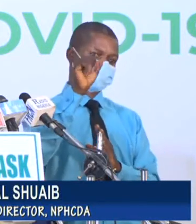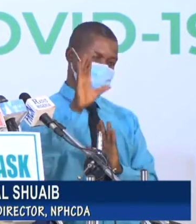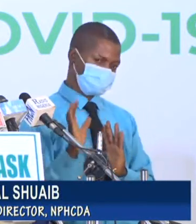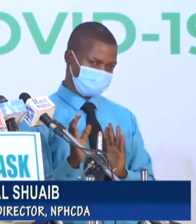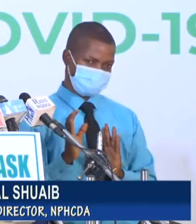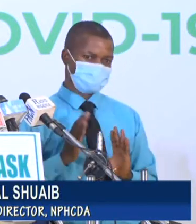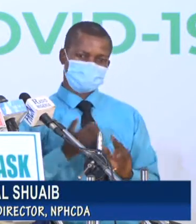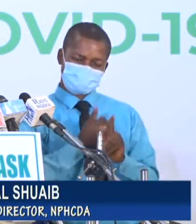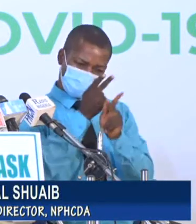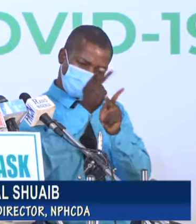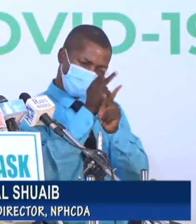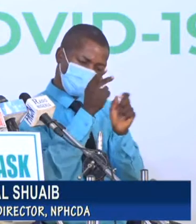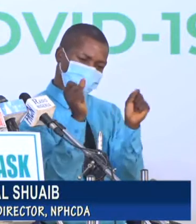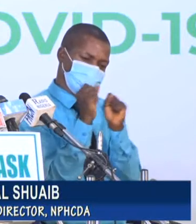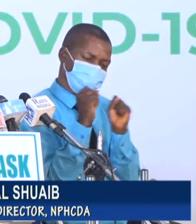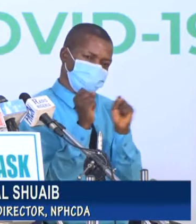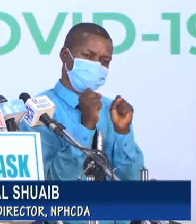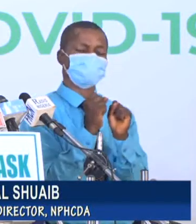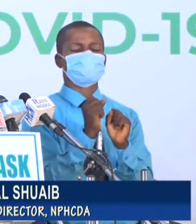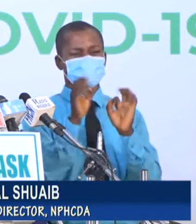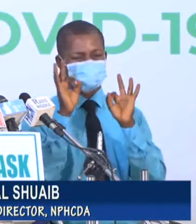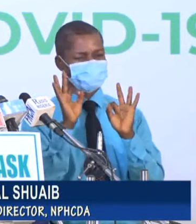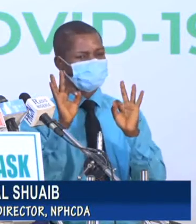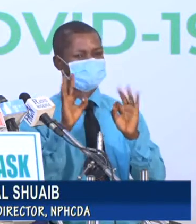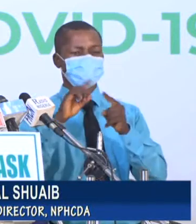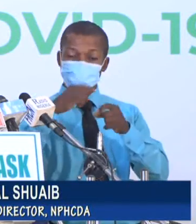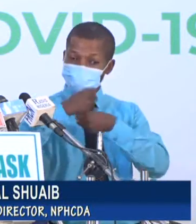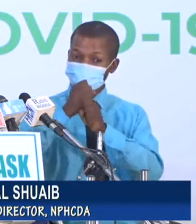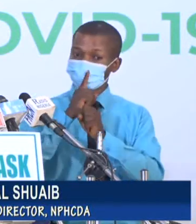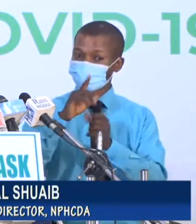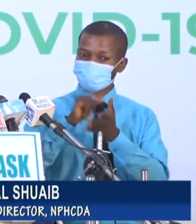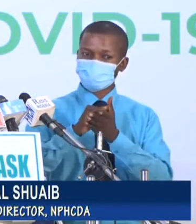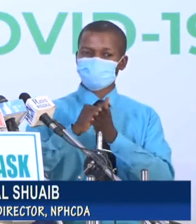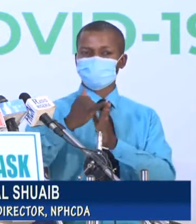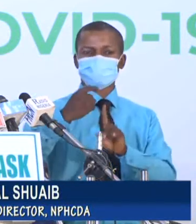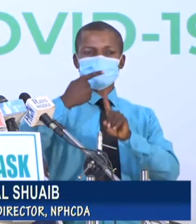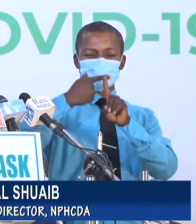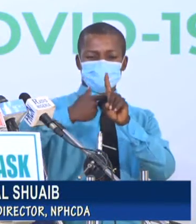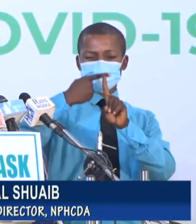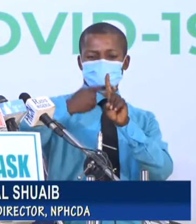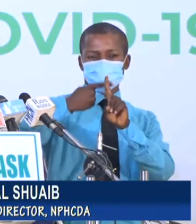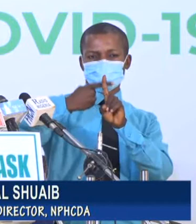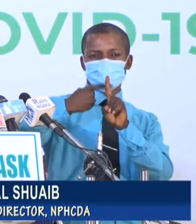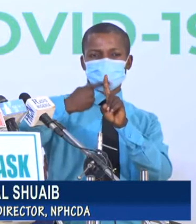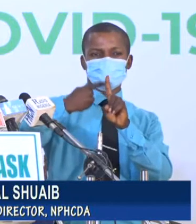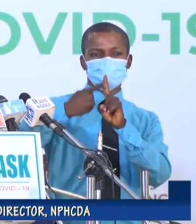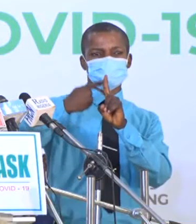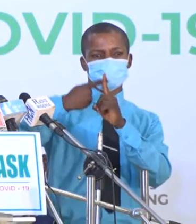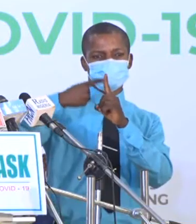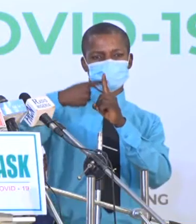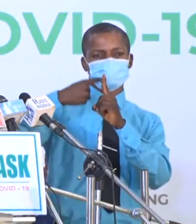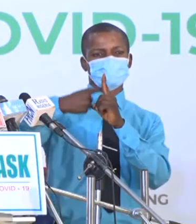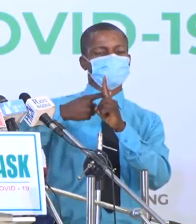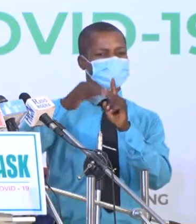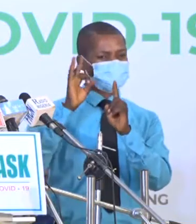very efficient and powered to ensure that optimal temperatures are maintained in the distribution of this